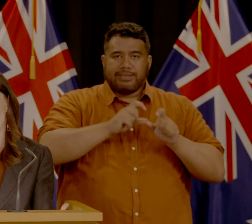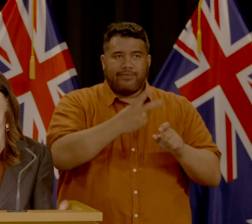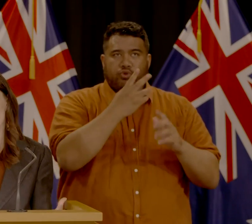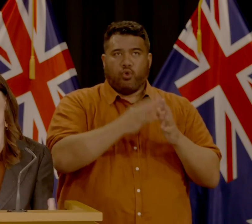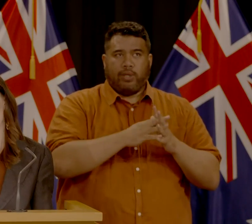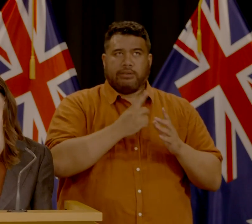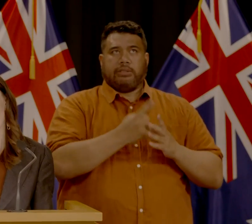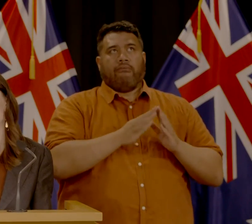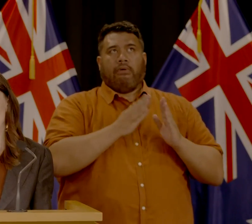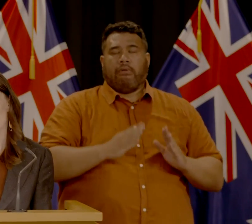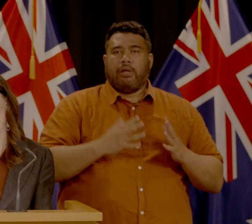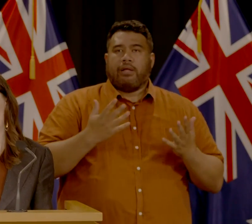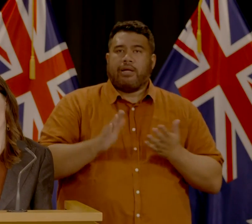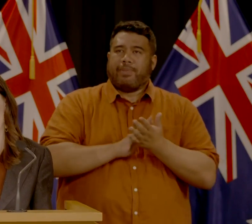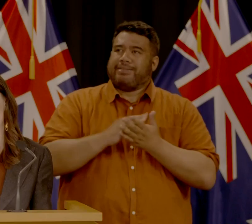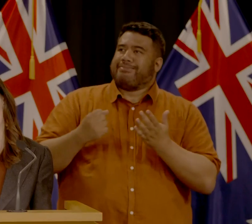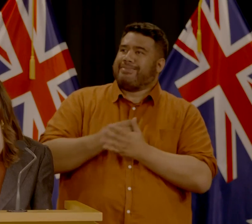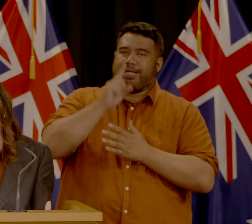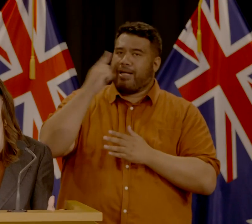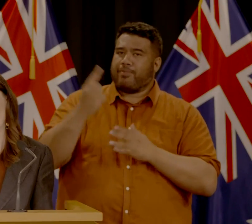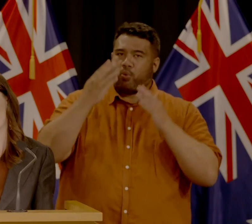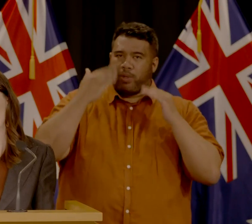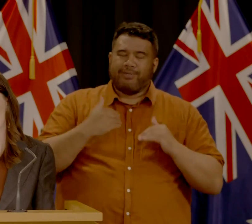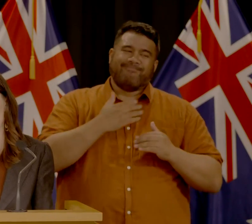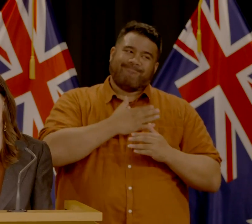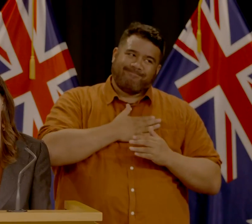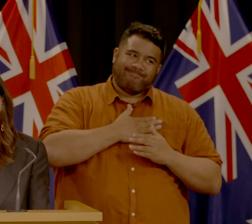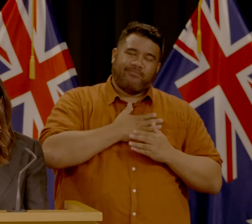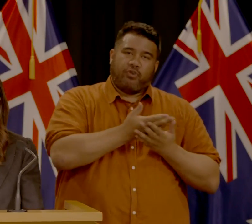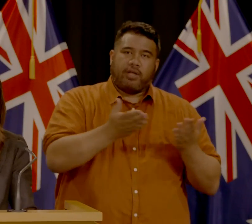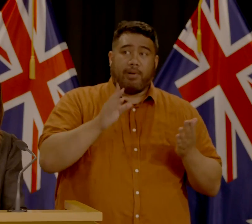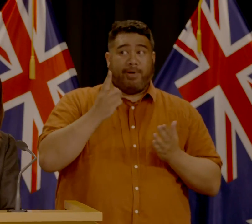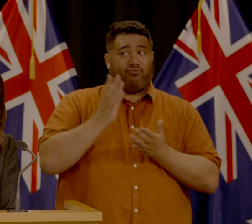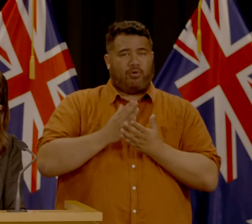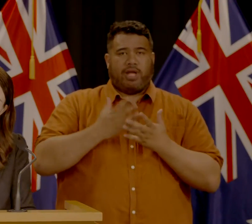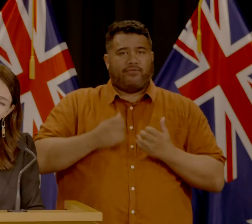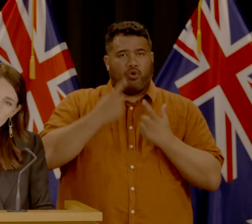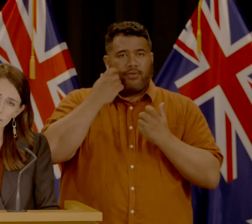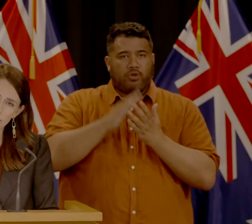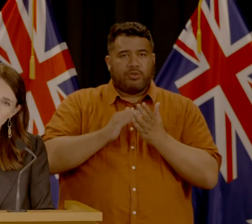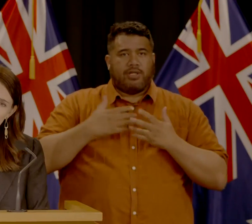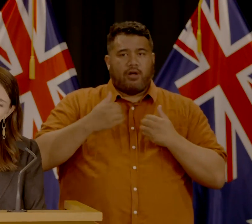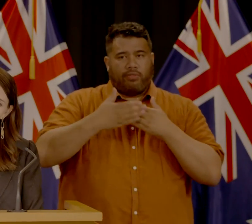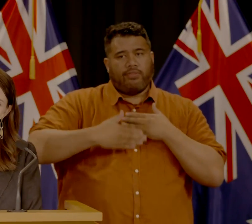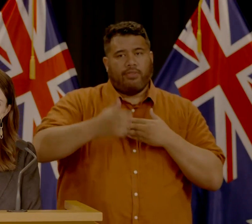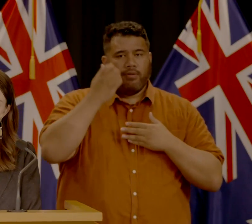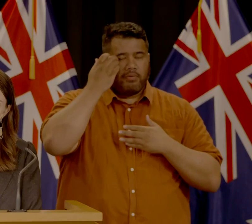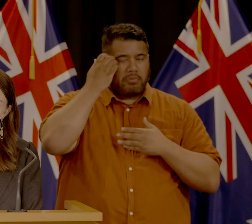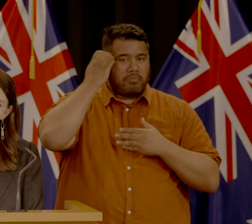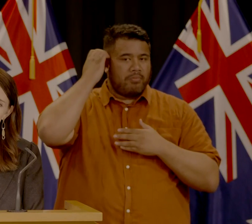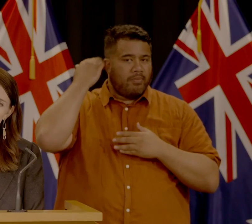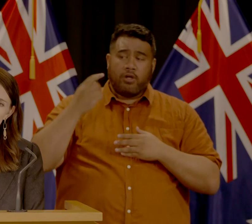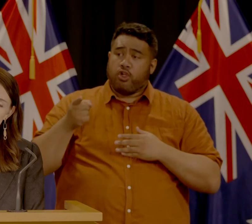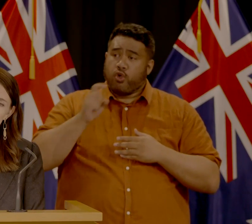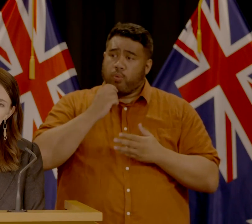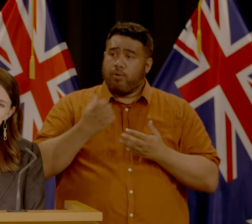imagine, but ultimately these are hard calls we're having to make for the long term in the best interests of everyone. Will more resources get put into, say, immigration and stuff